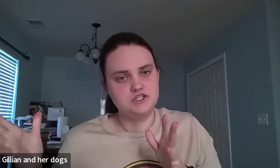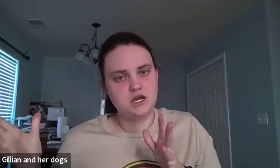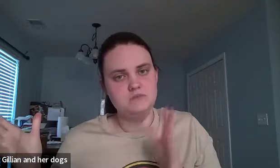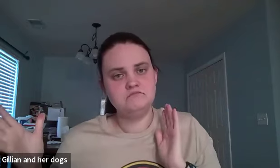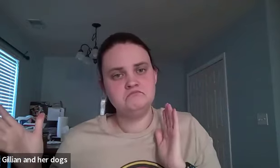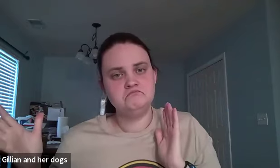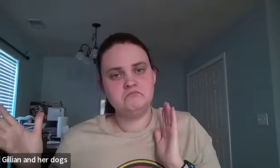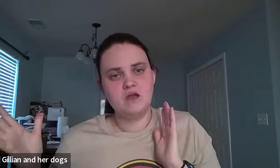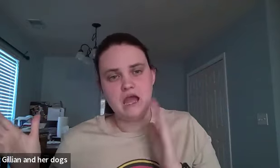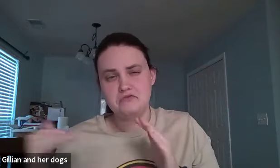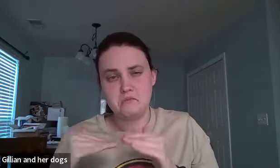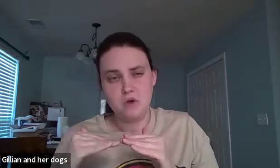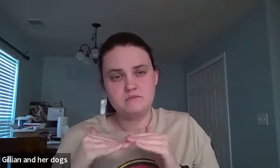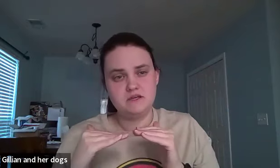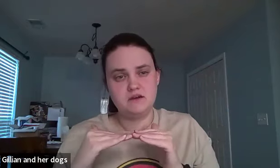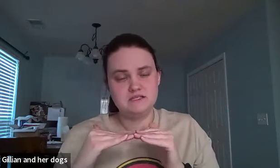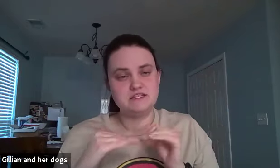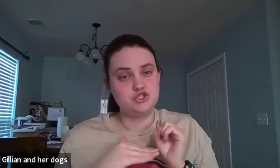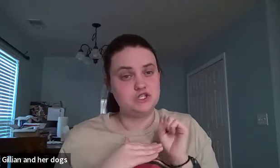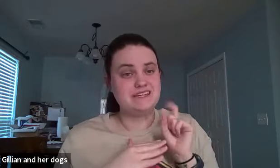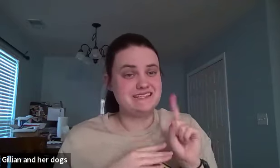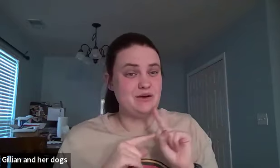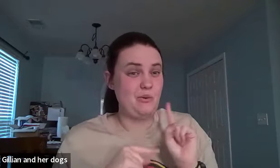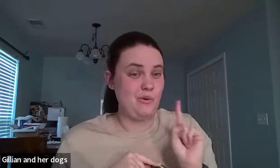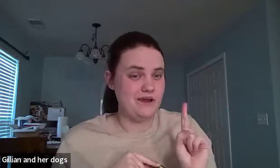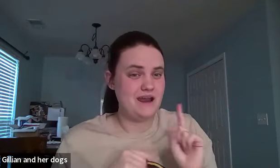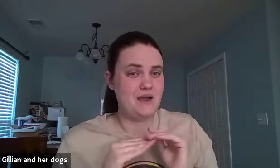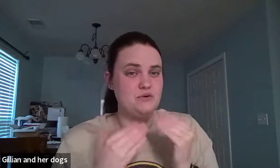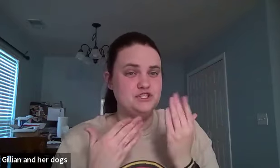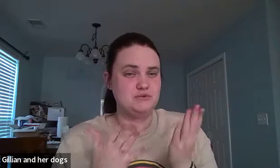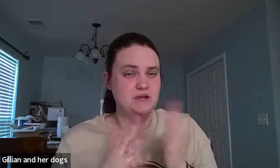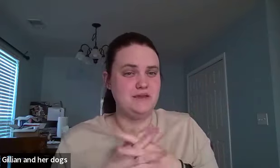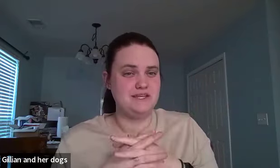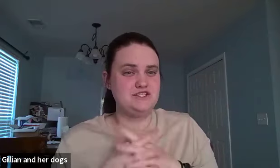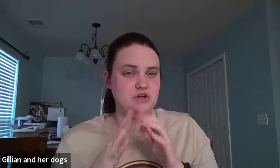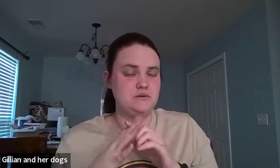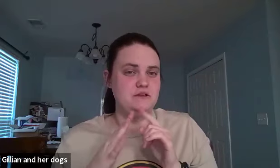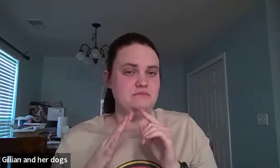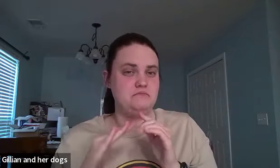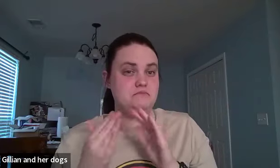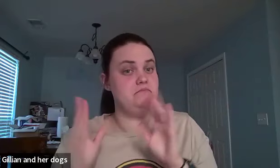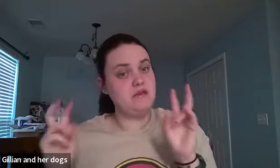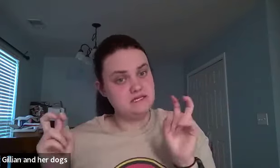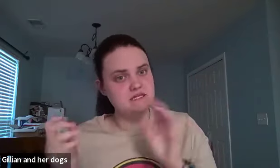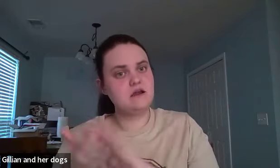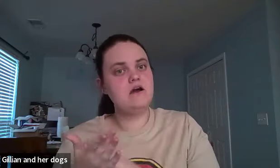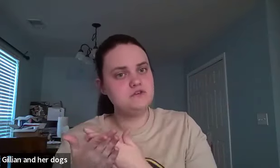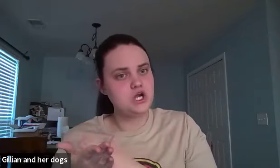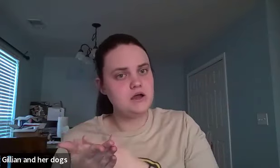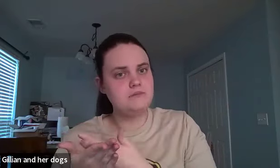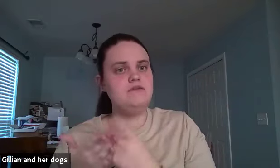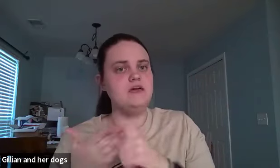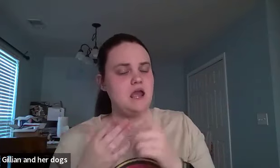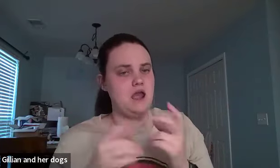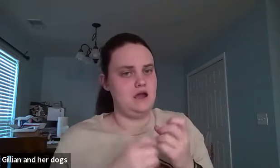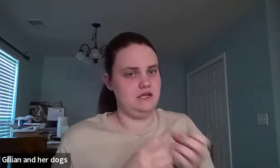kind of job. At the moment, because this is just ASL 1, I would just recommend starting with basic of the job and then